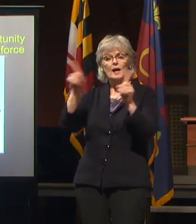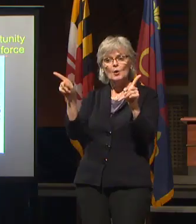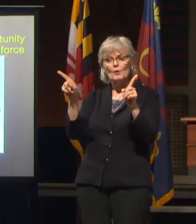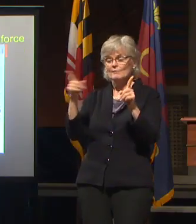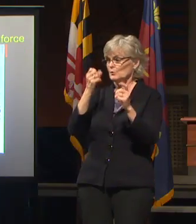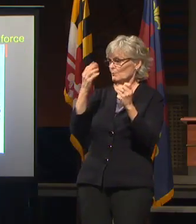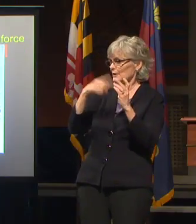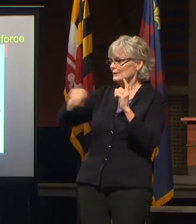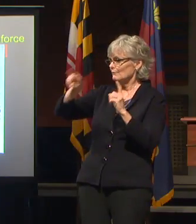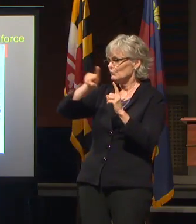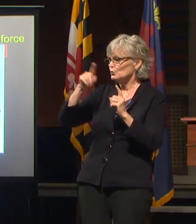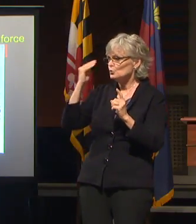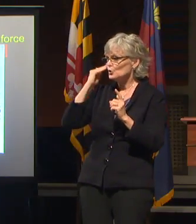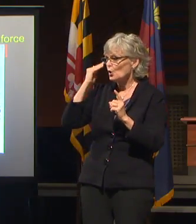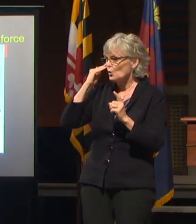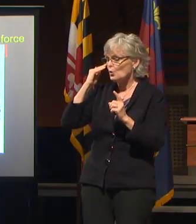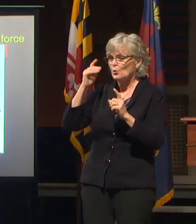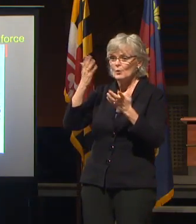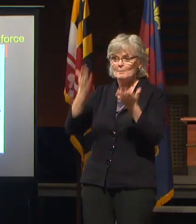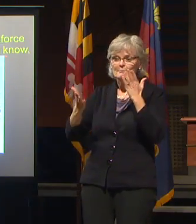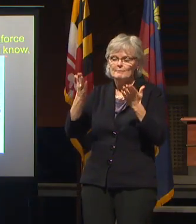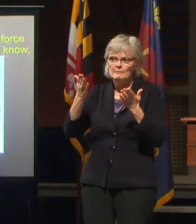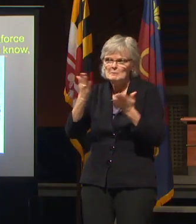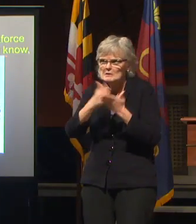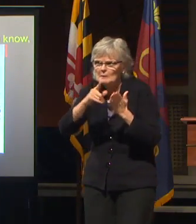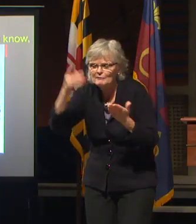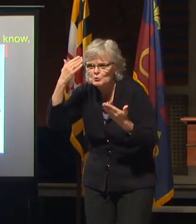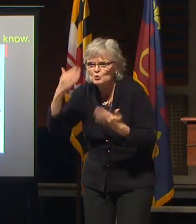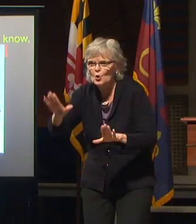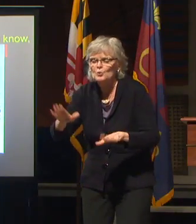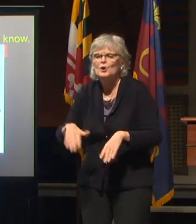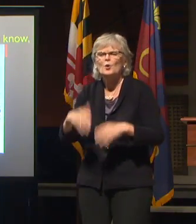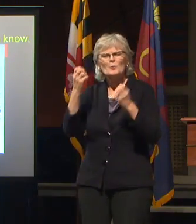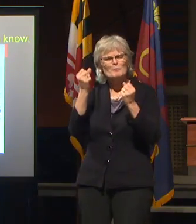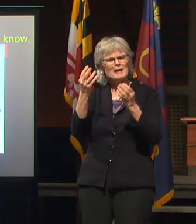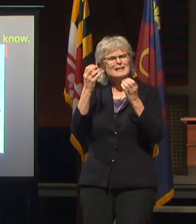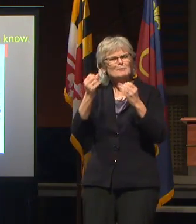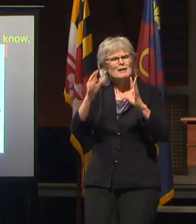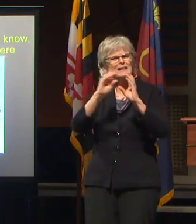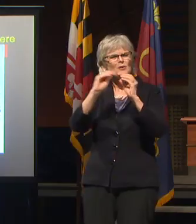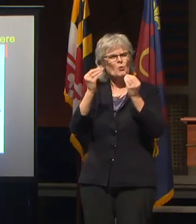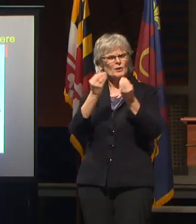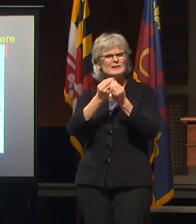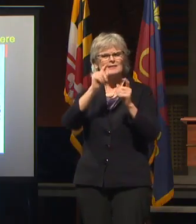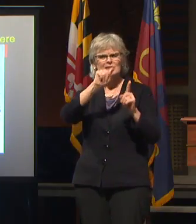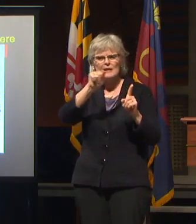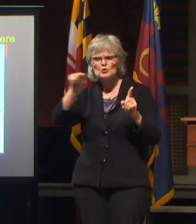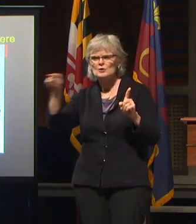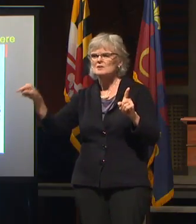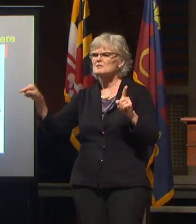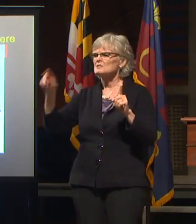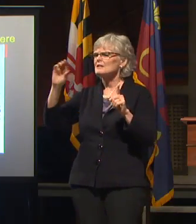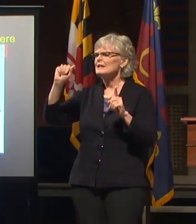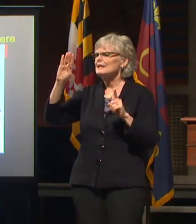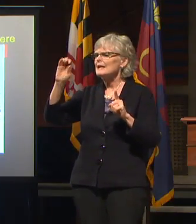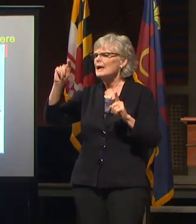as many of you know, but many of you probably don't know, there are many, many organizations and